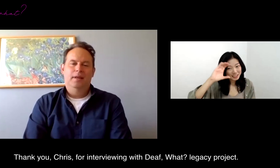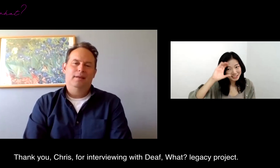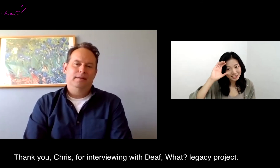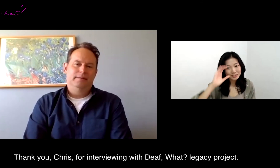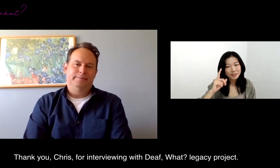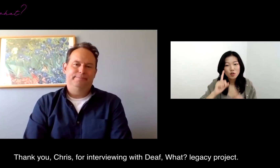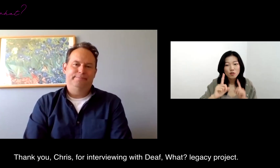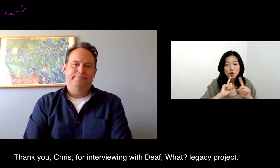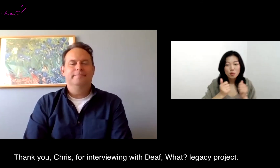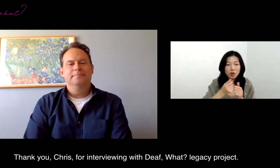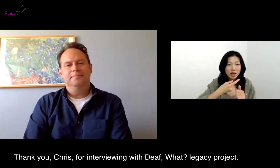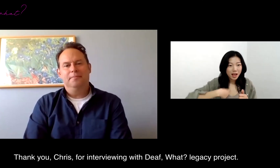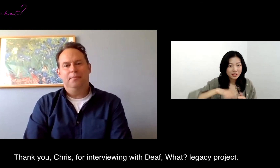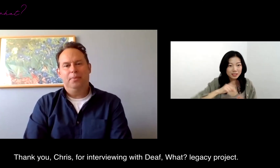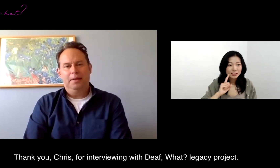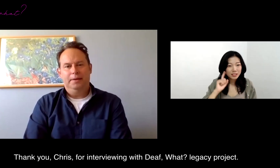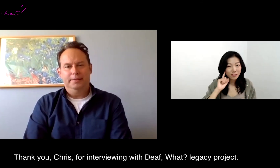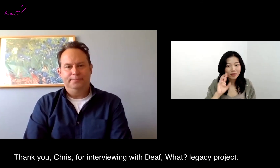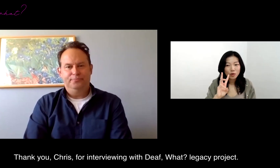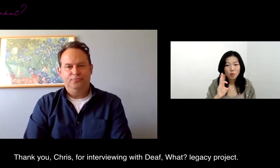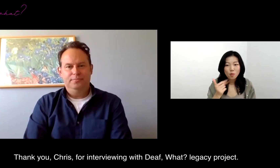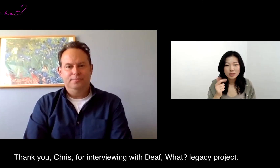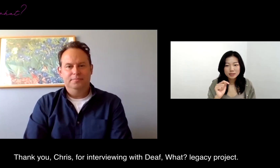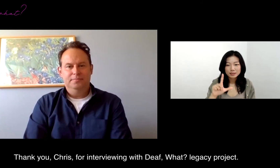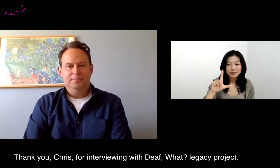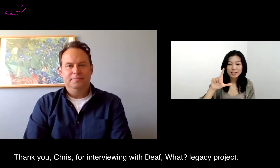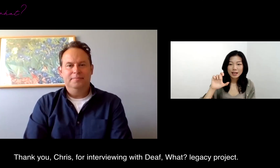Thank you, Chris, for interviewing with the Deaf What Legacy Project.